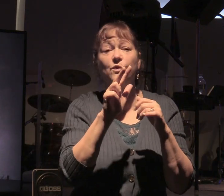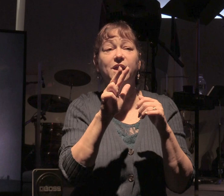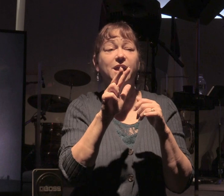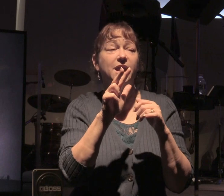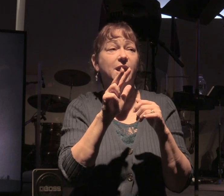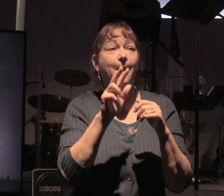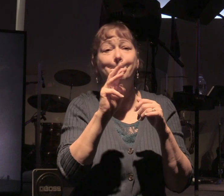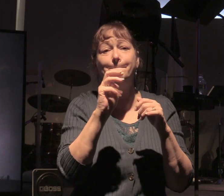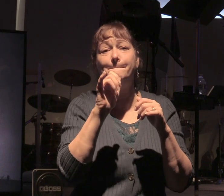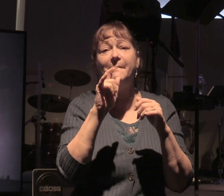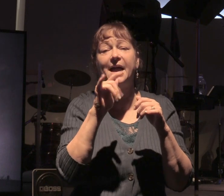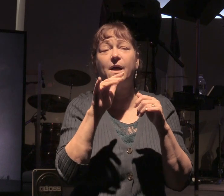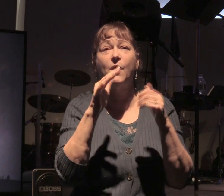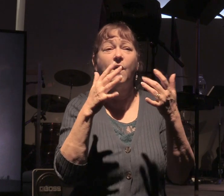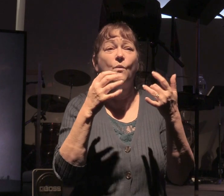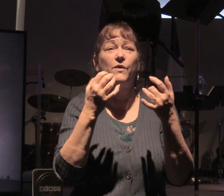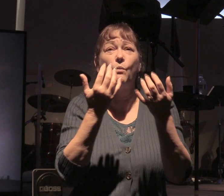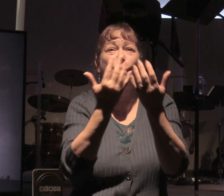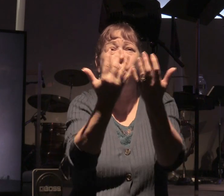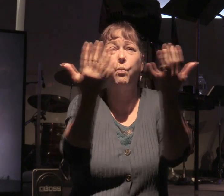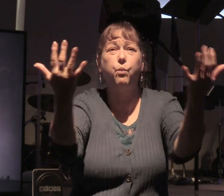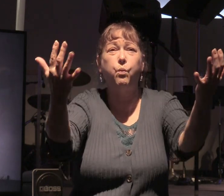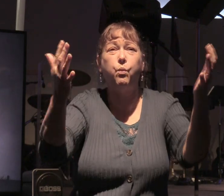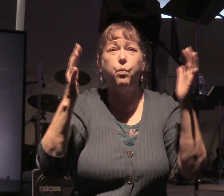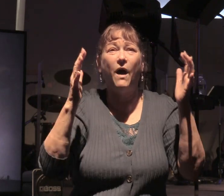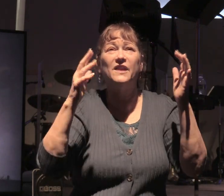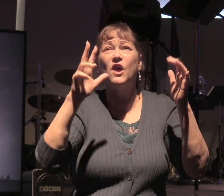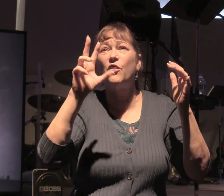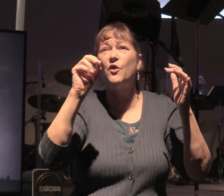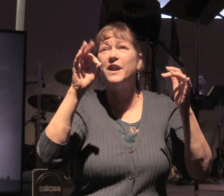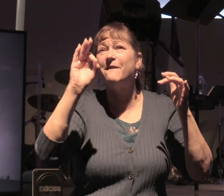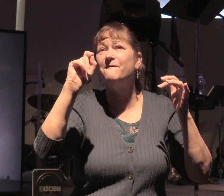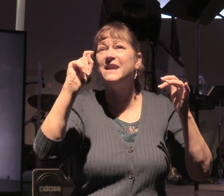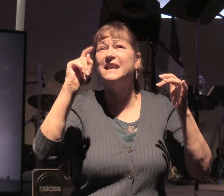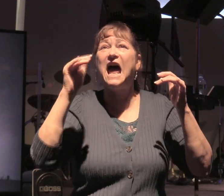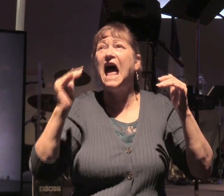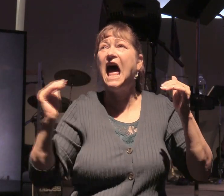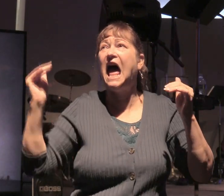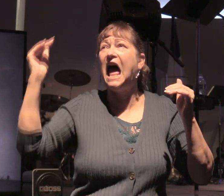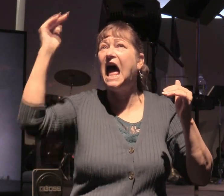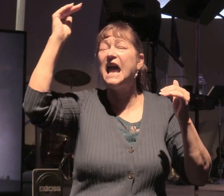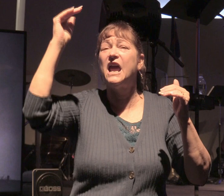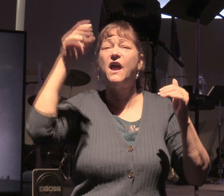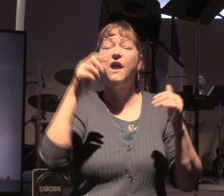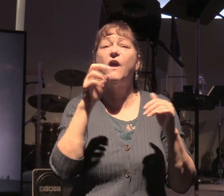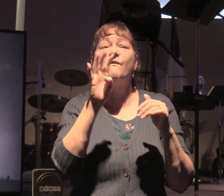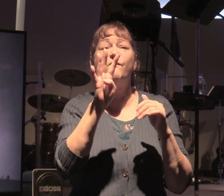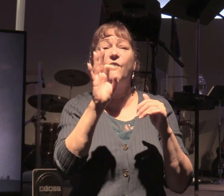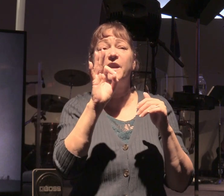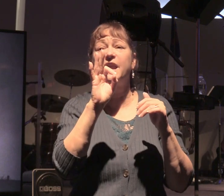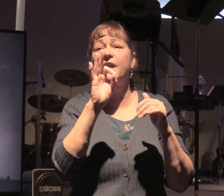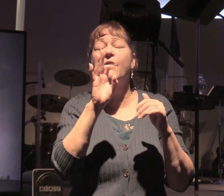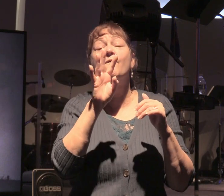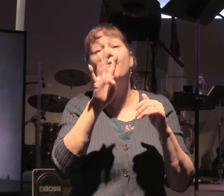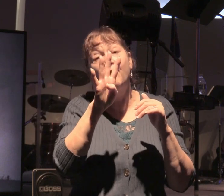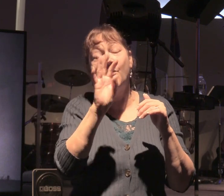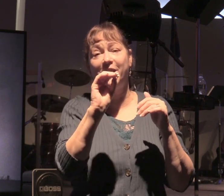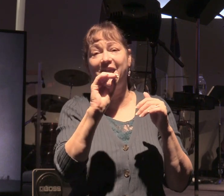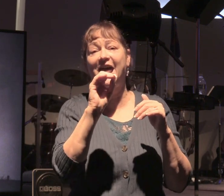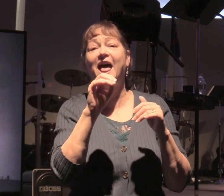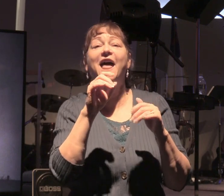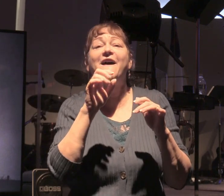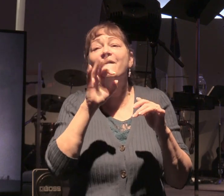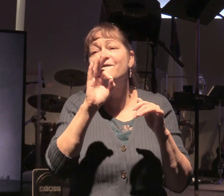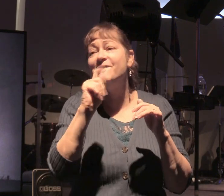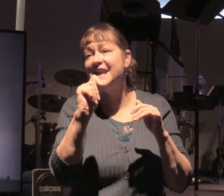surrounded by walls 30 feet high and up to 40 feet thick, with a moat on